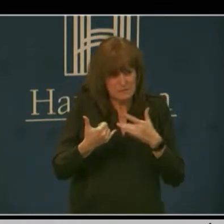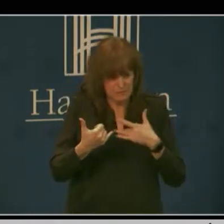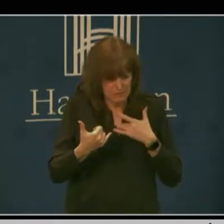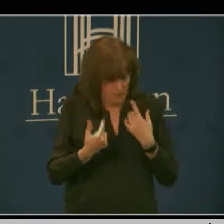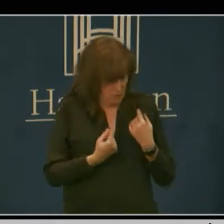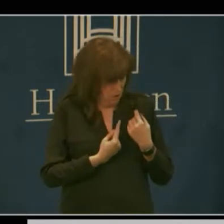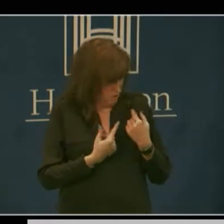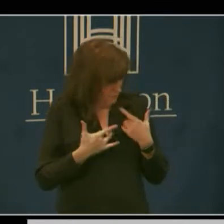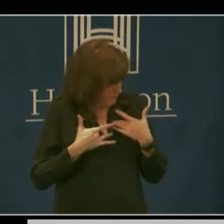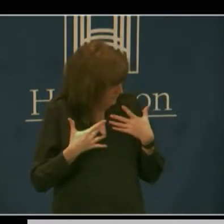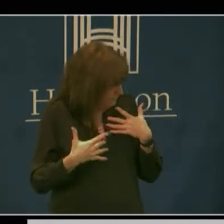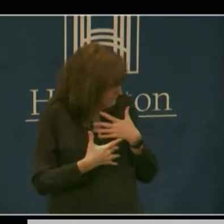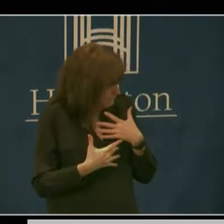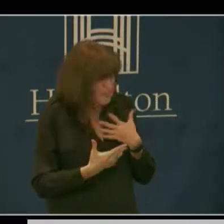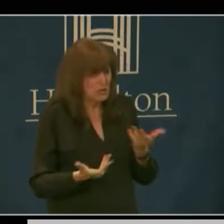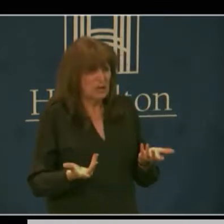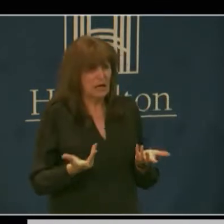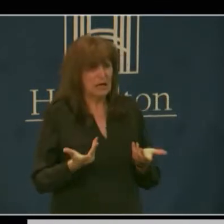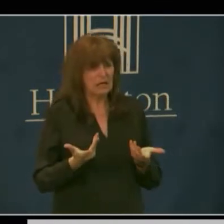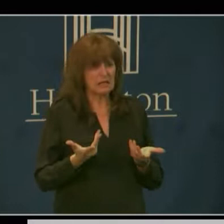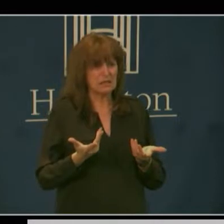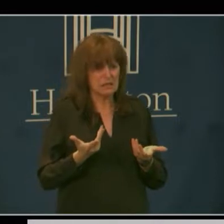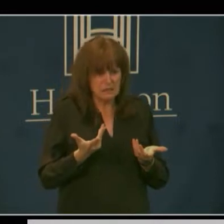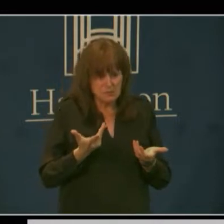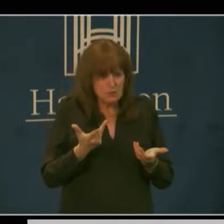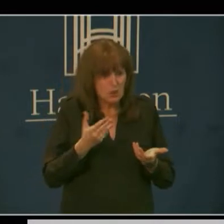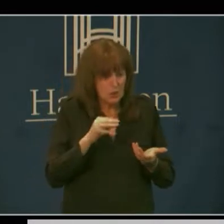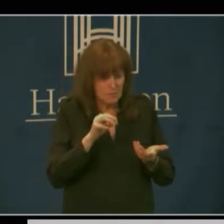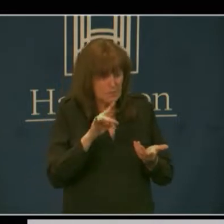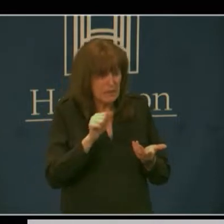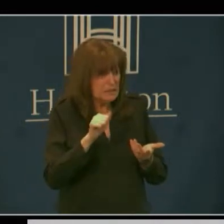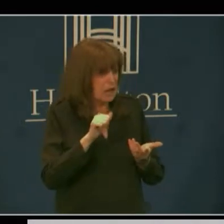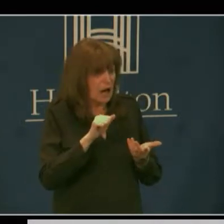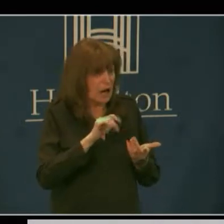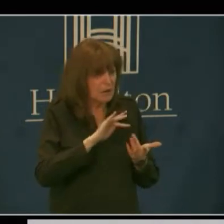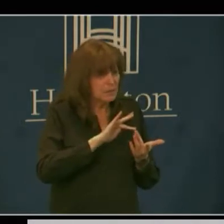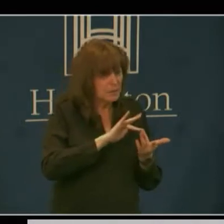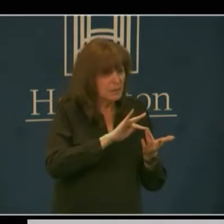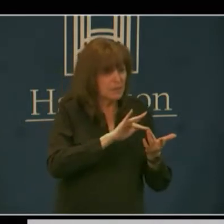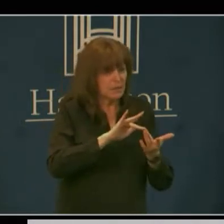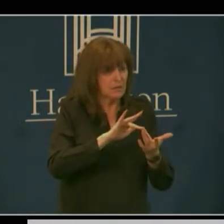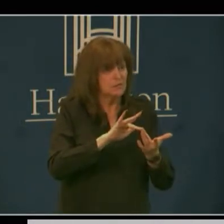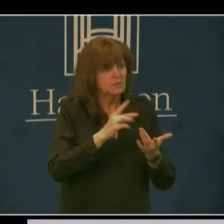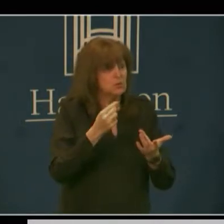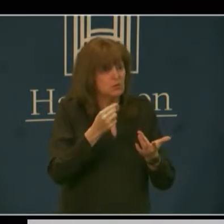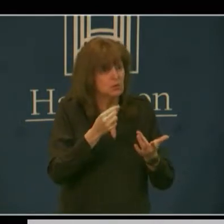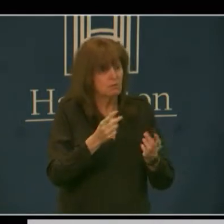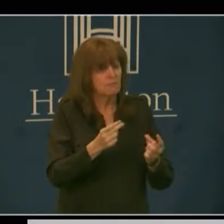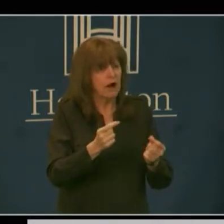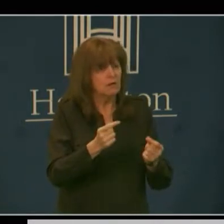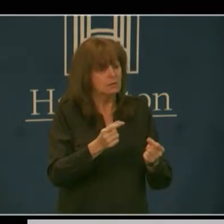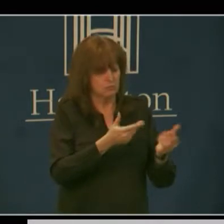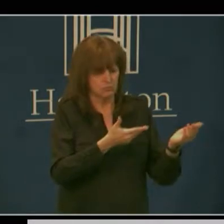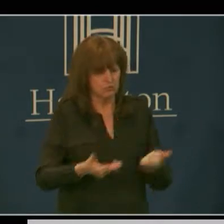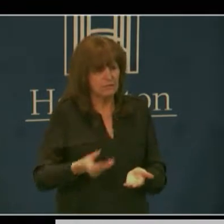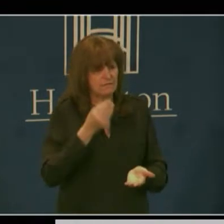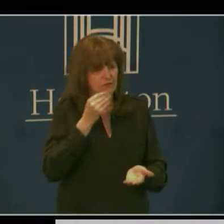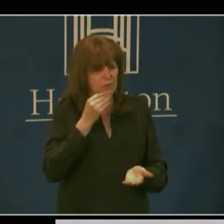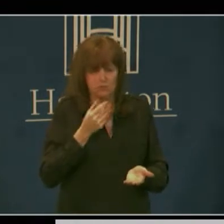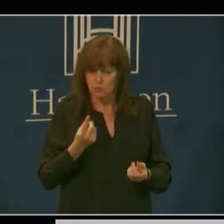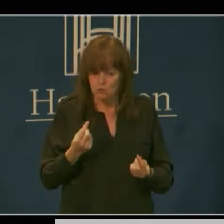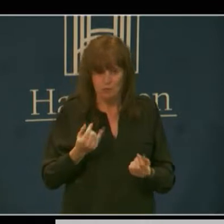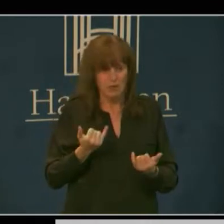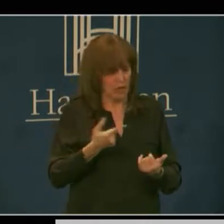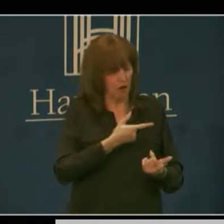was food delivered and outreach connections made. He's now having food delivered on a regular basis.